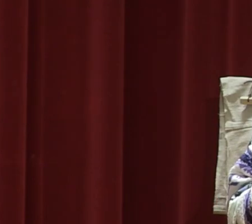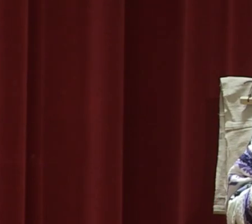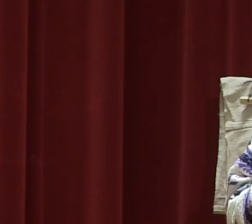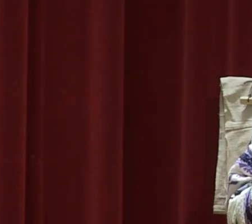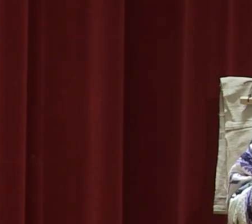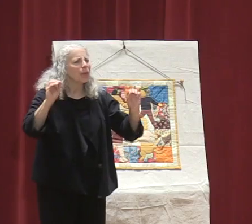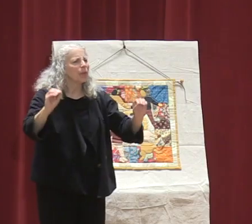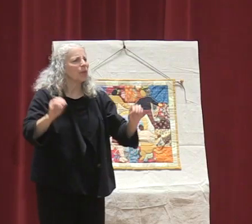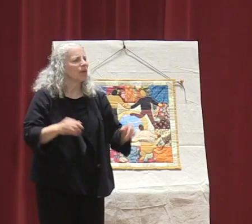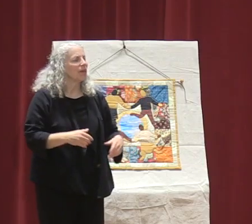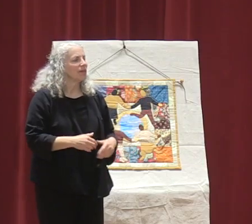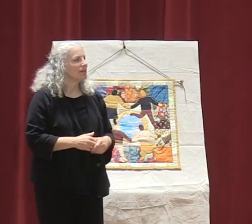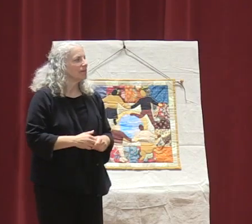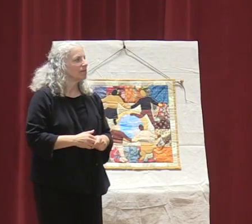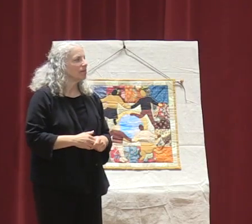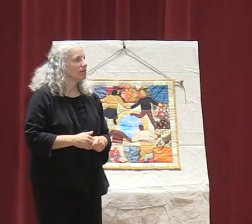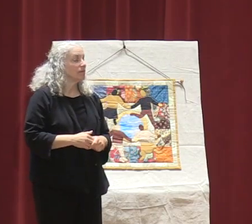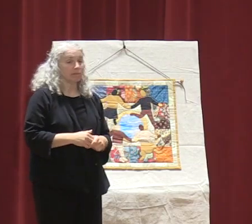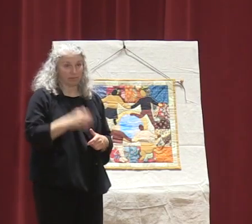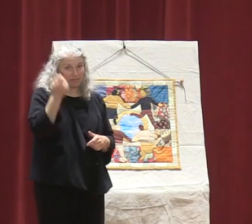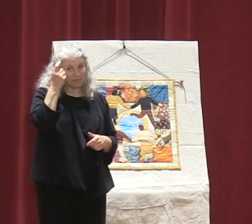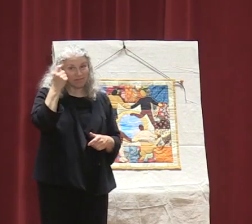time. You see,